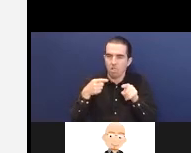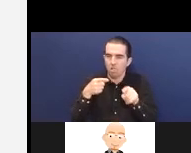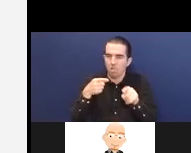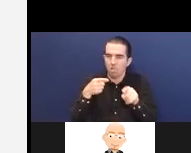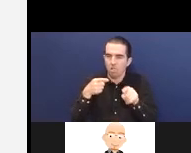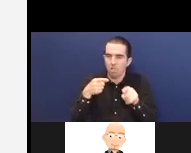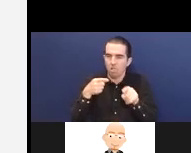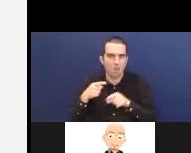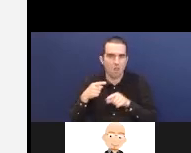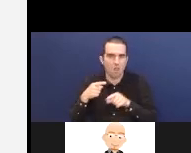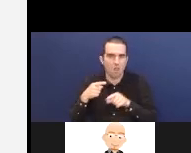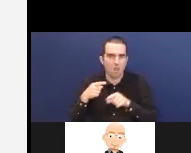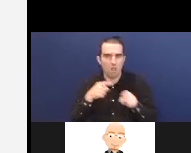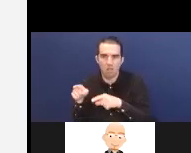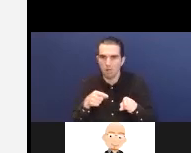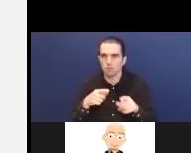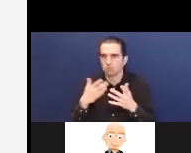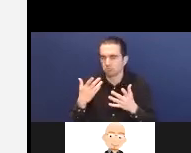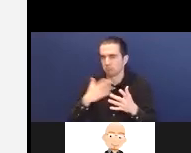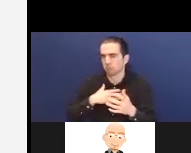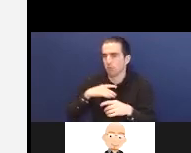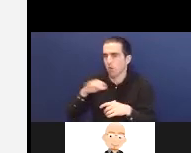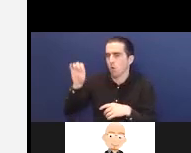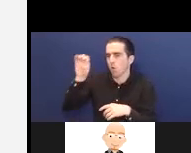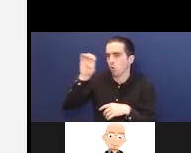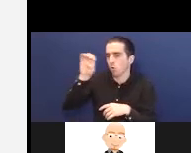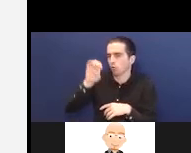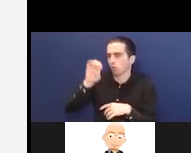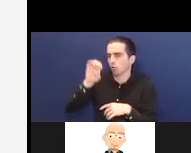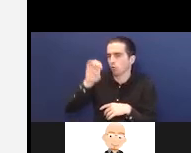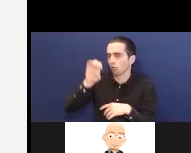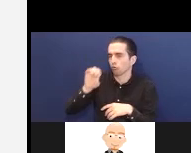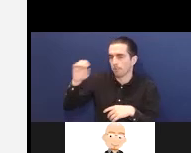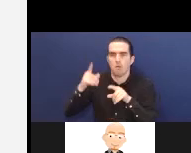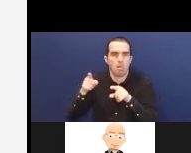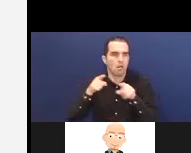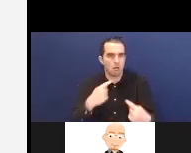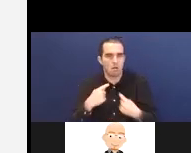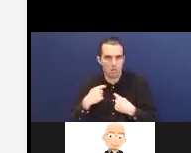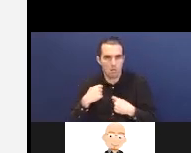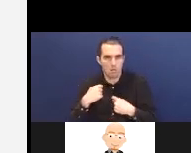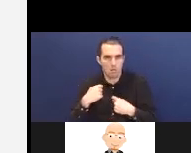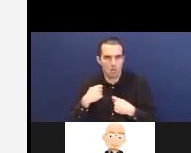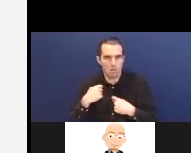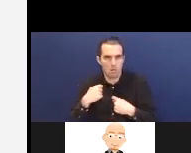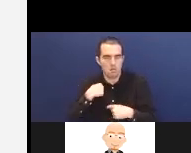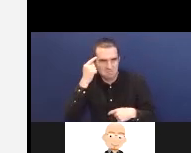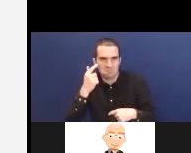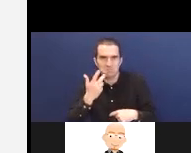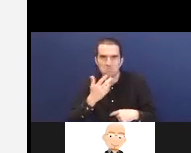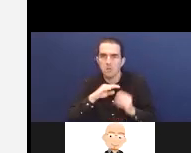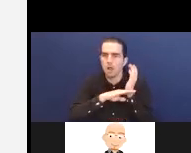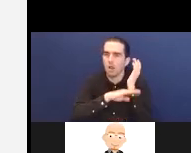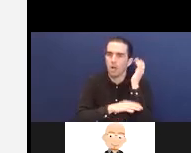see why low-income country would not face the same issue. So I think this is something, and I think also as